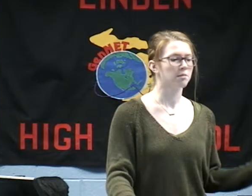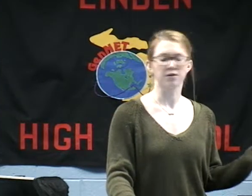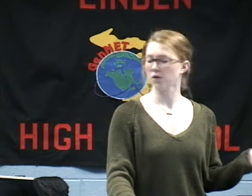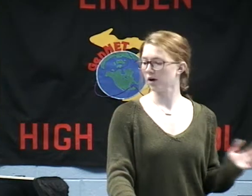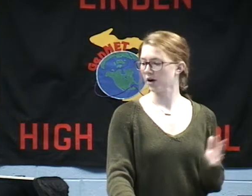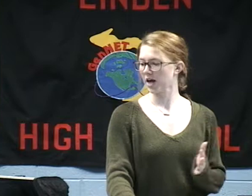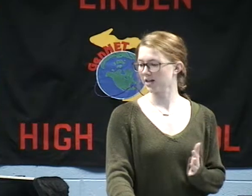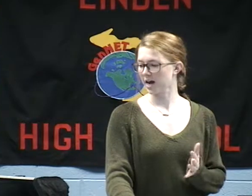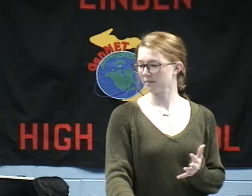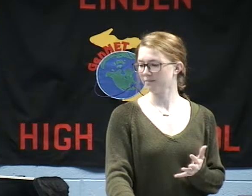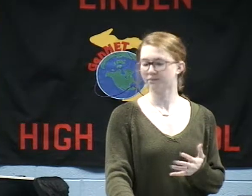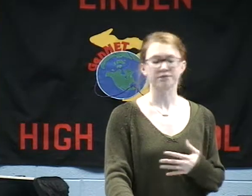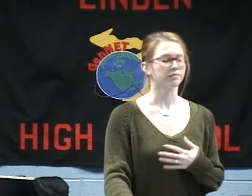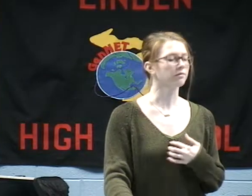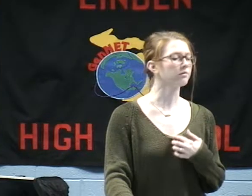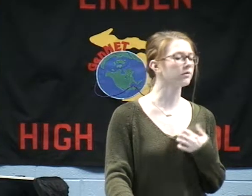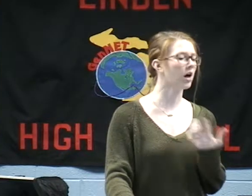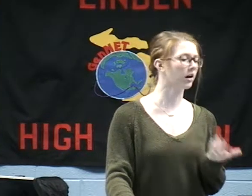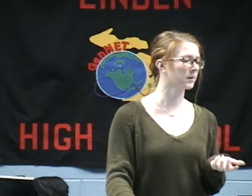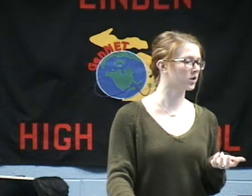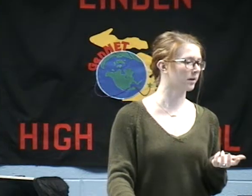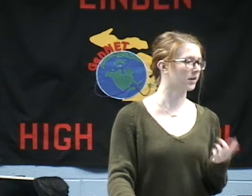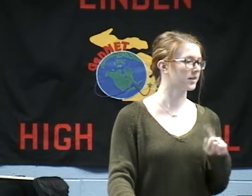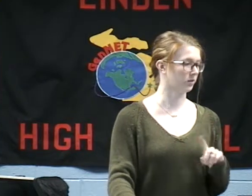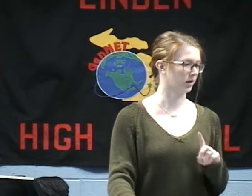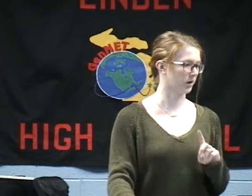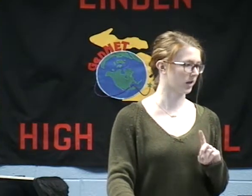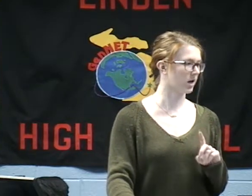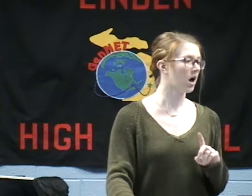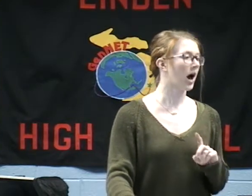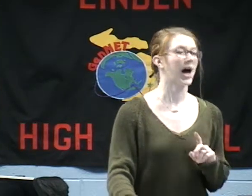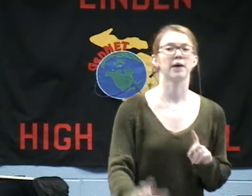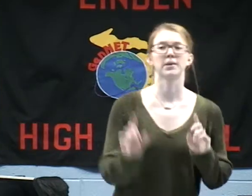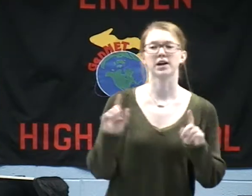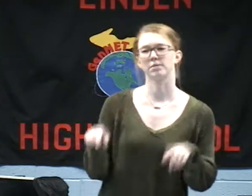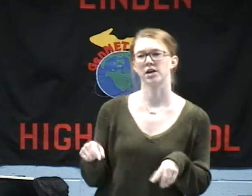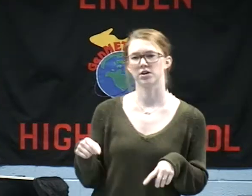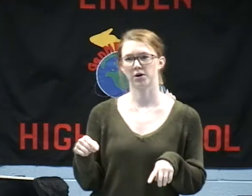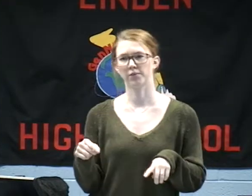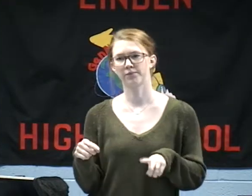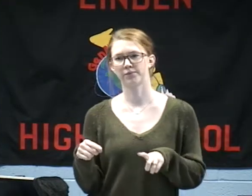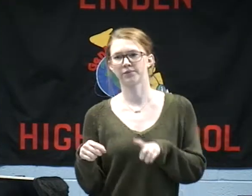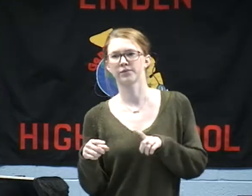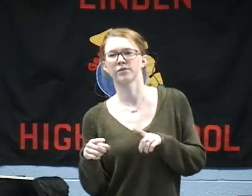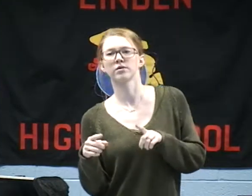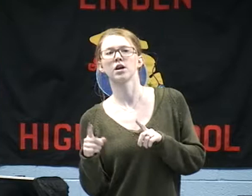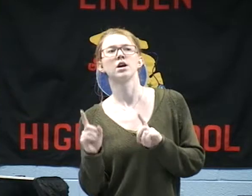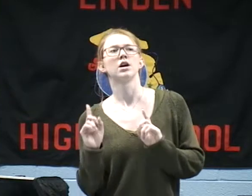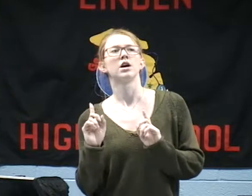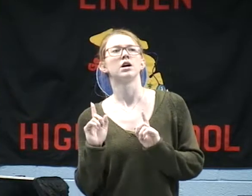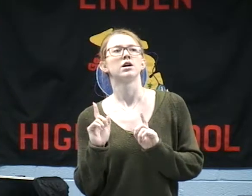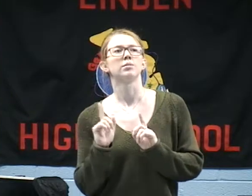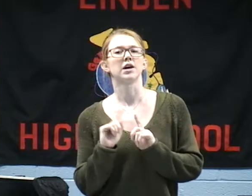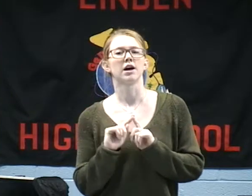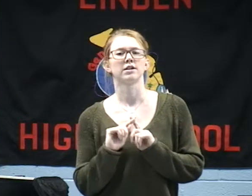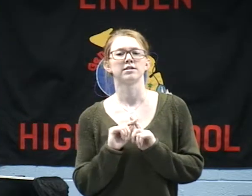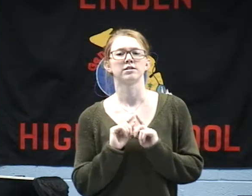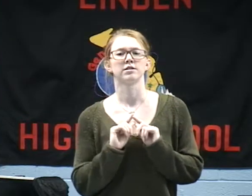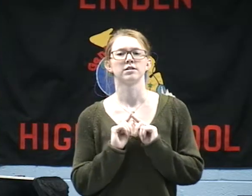Before I run out of time, I'm going to talk about this really quickly. I'm not going to be here tomorrow. All right. Because